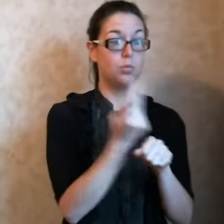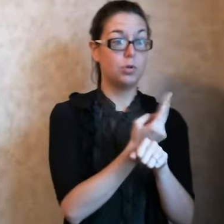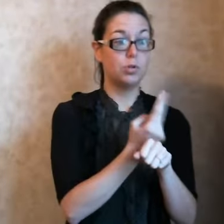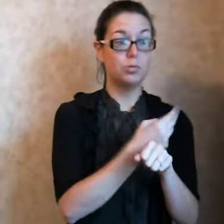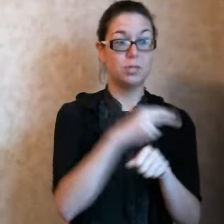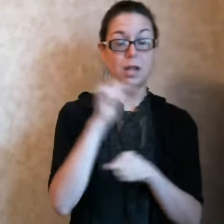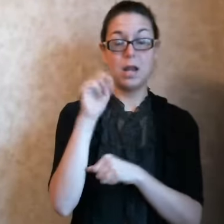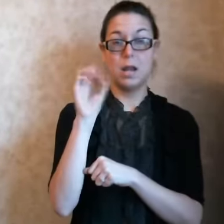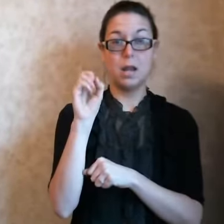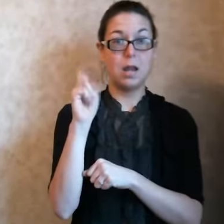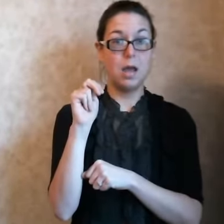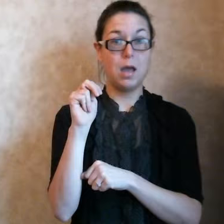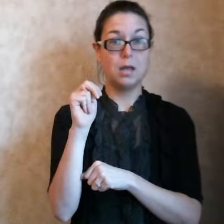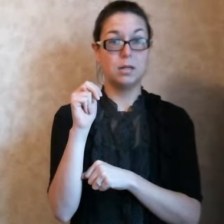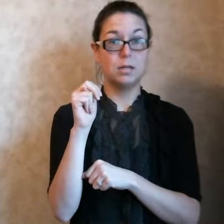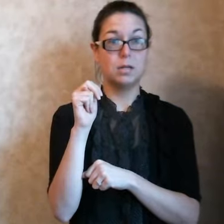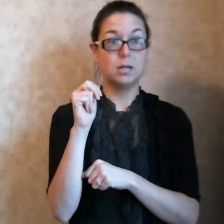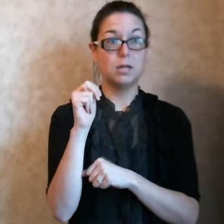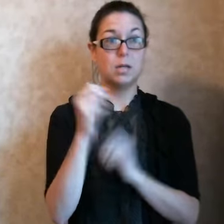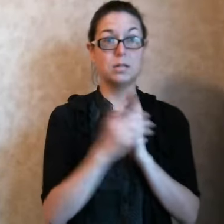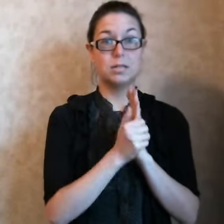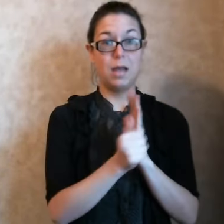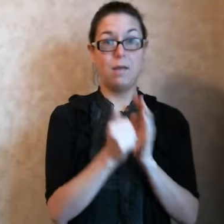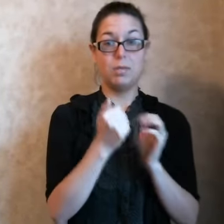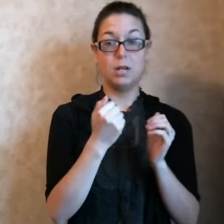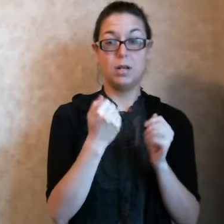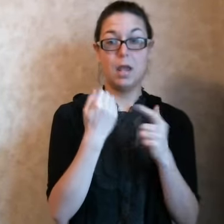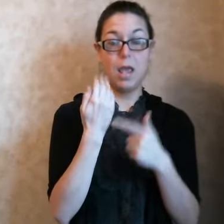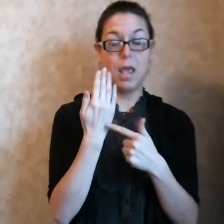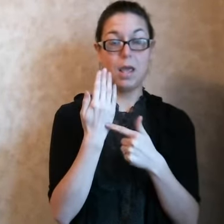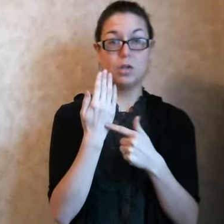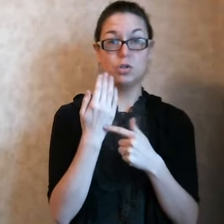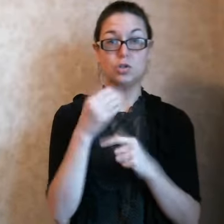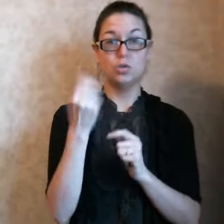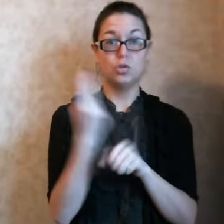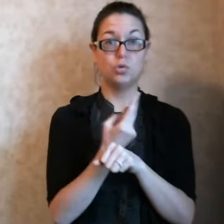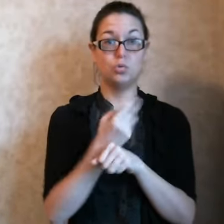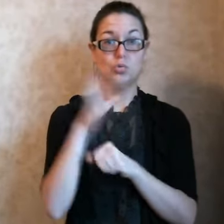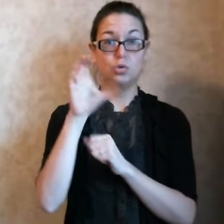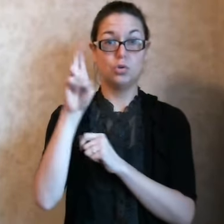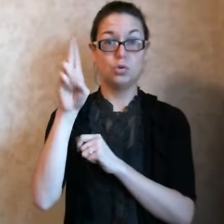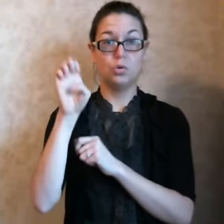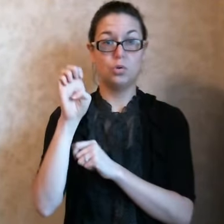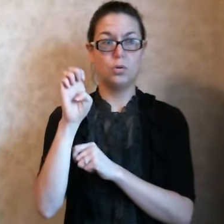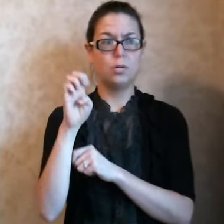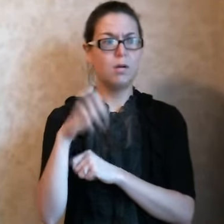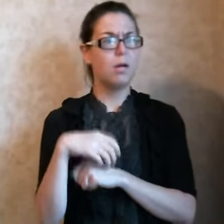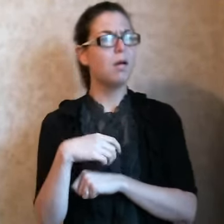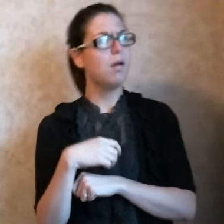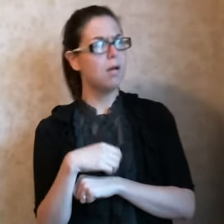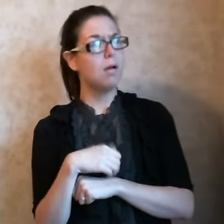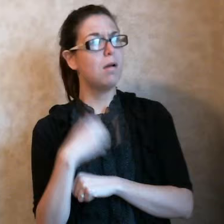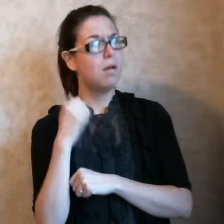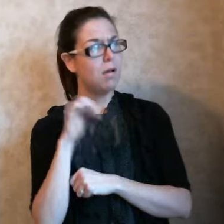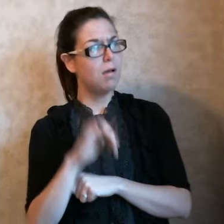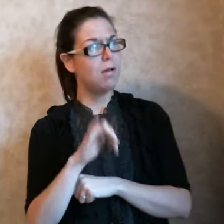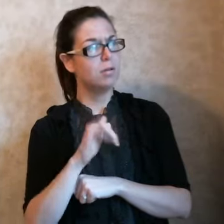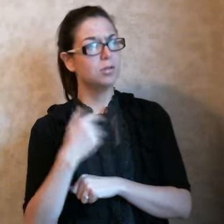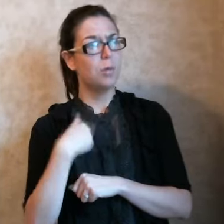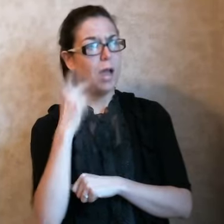cue, which was really cool. So it appears to be that cueing is a system that you